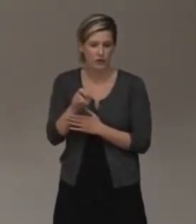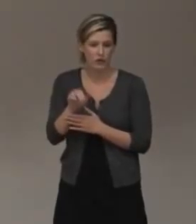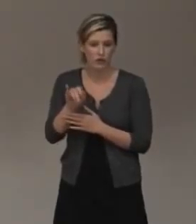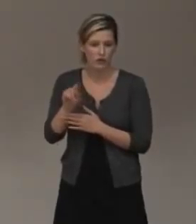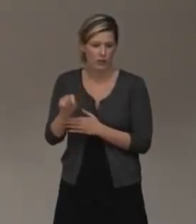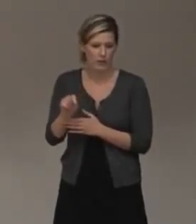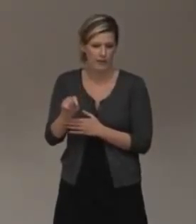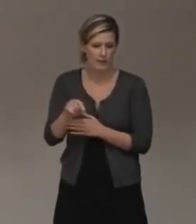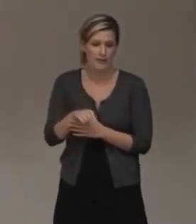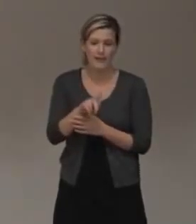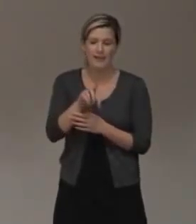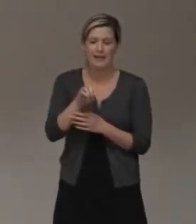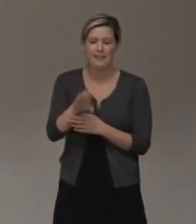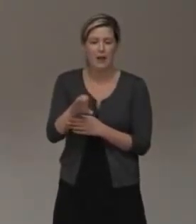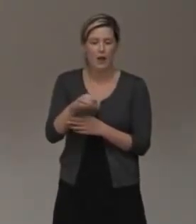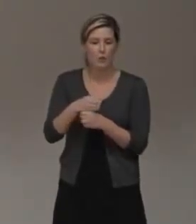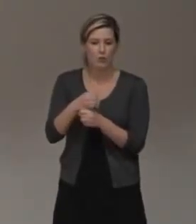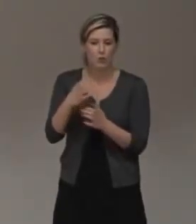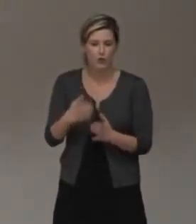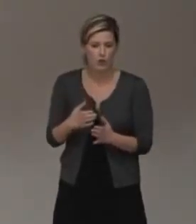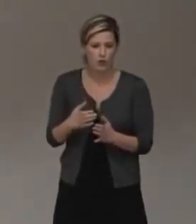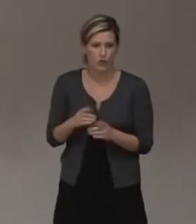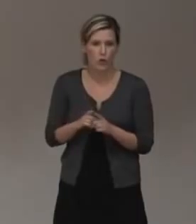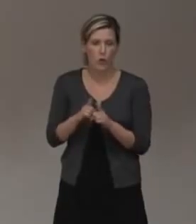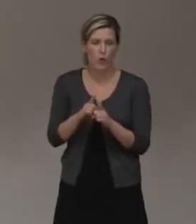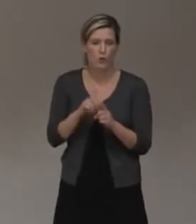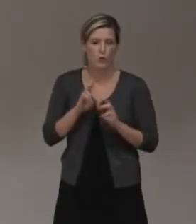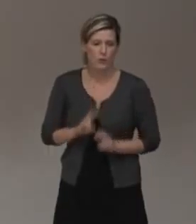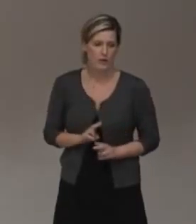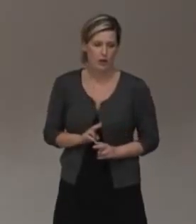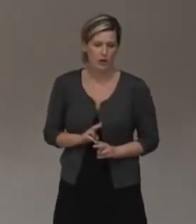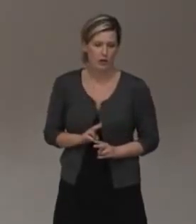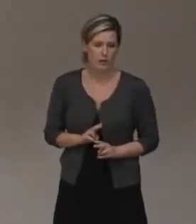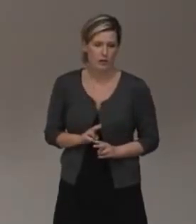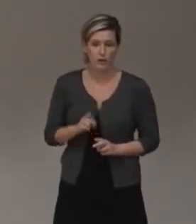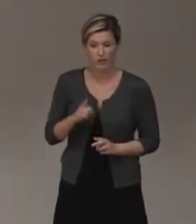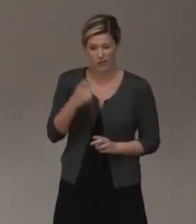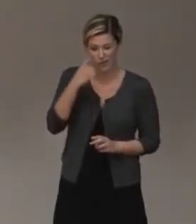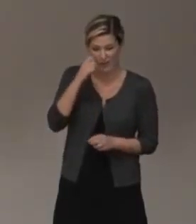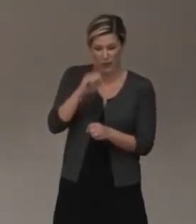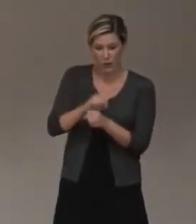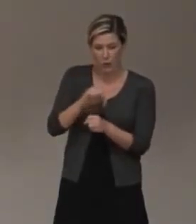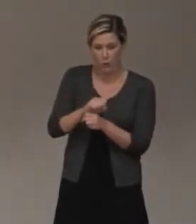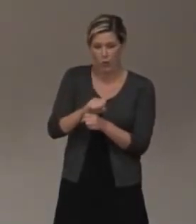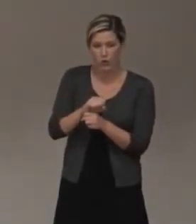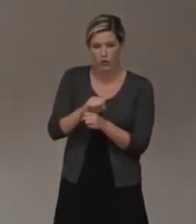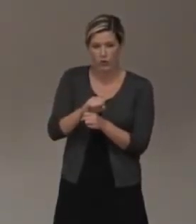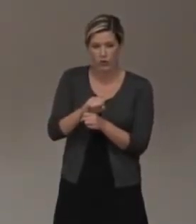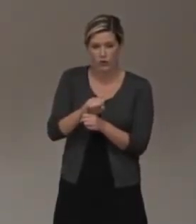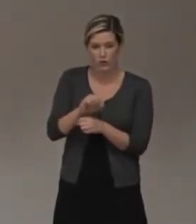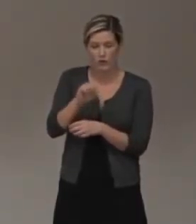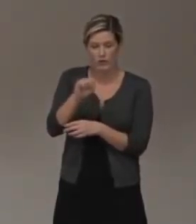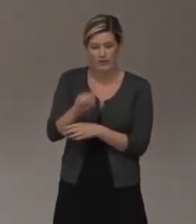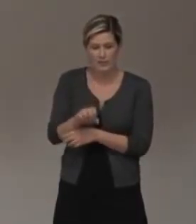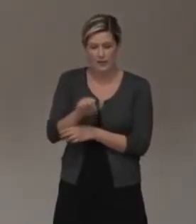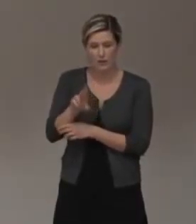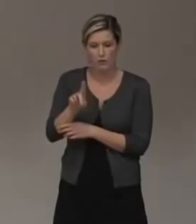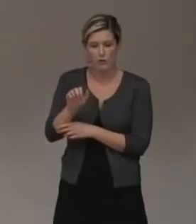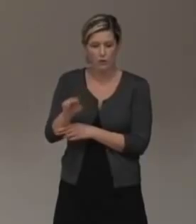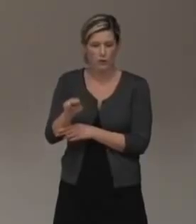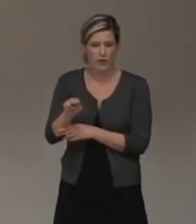film producer, and a humanitarian who most recently worked in war-torn southern